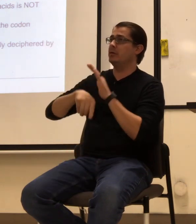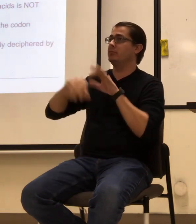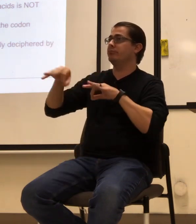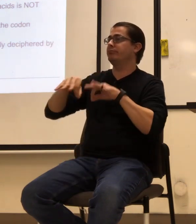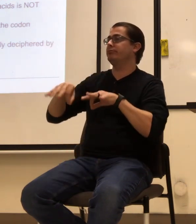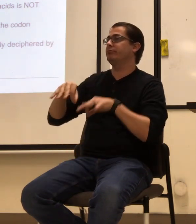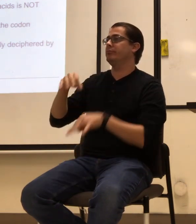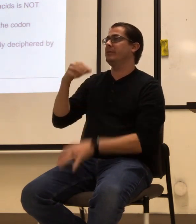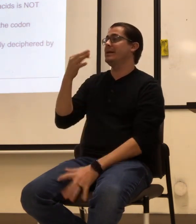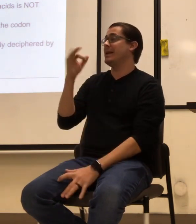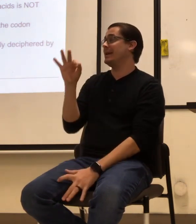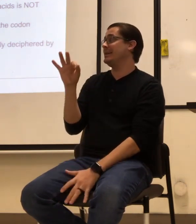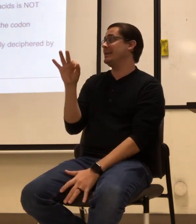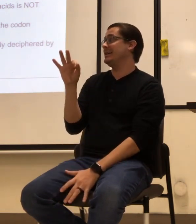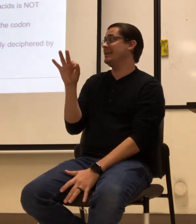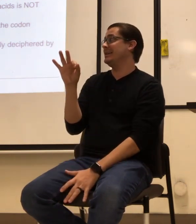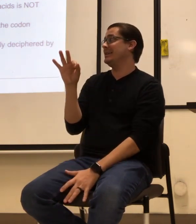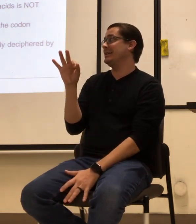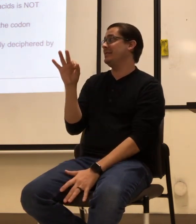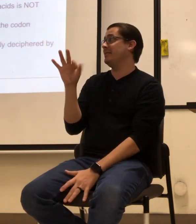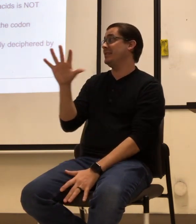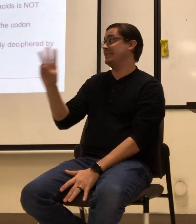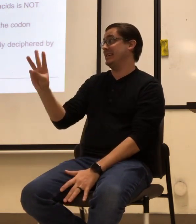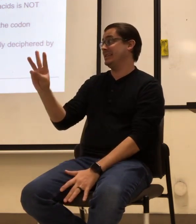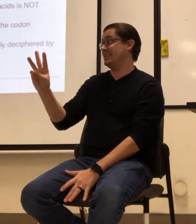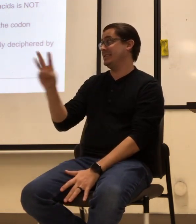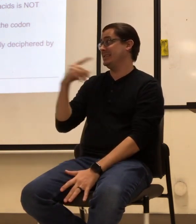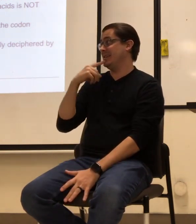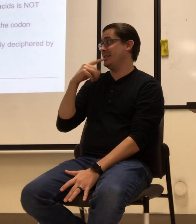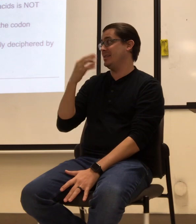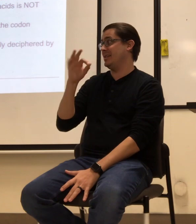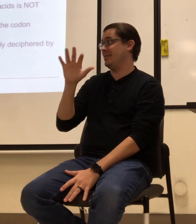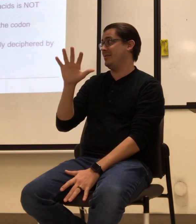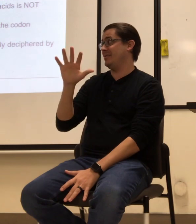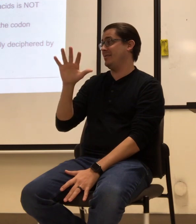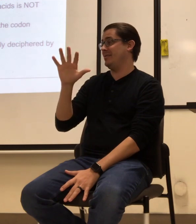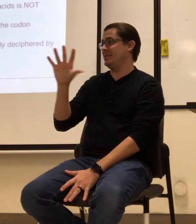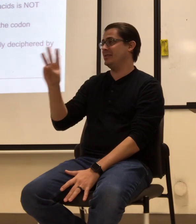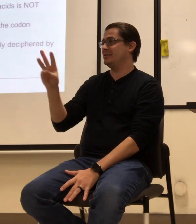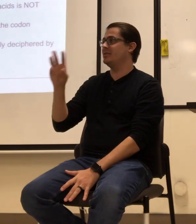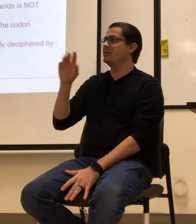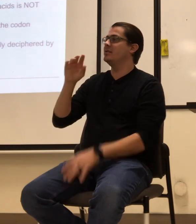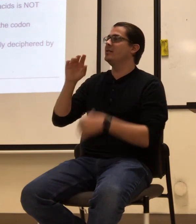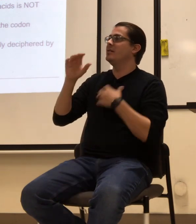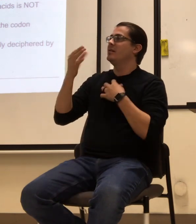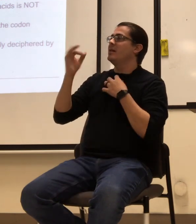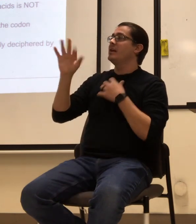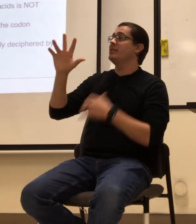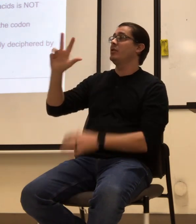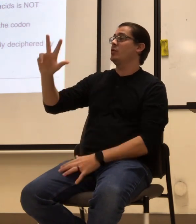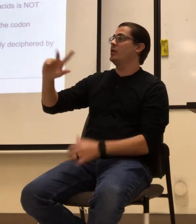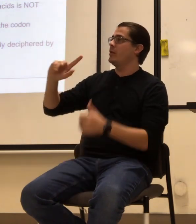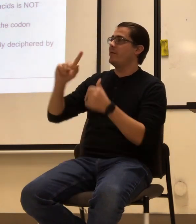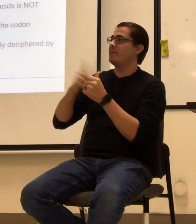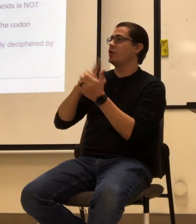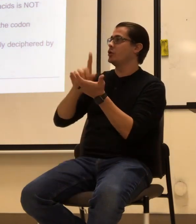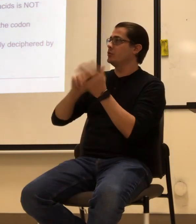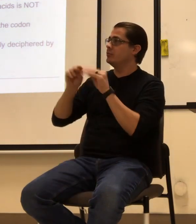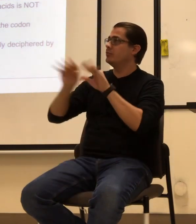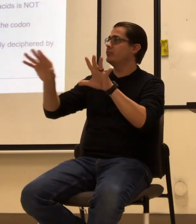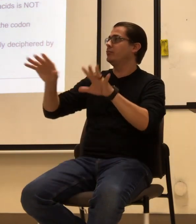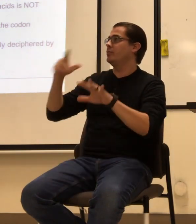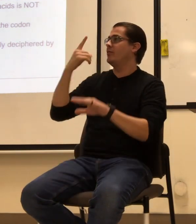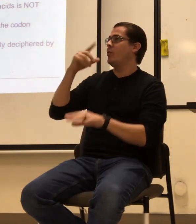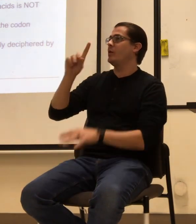let's remember our years. 1953 was when Watson and Crick published their first paper to